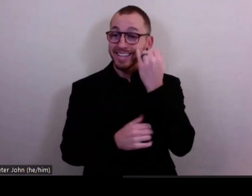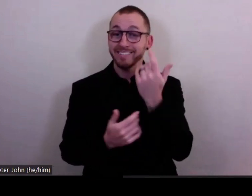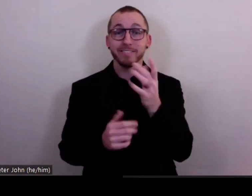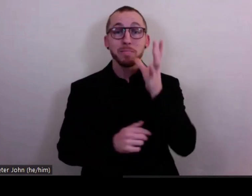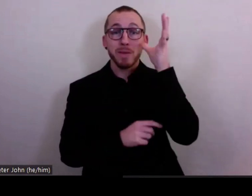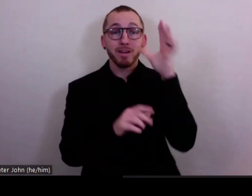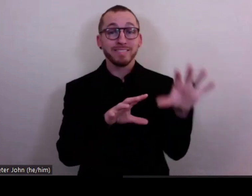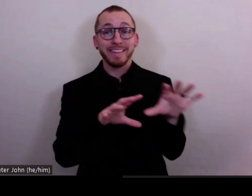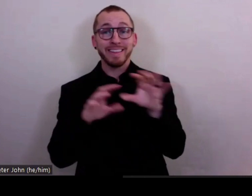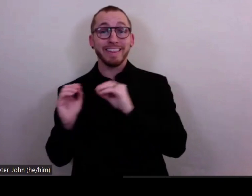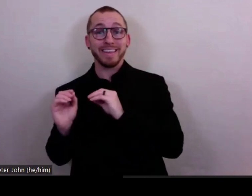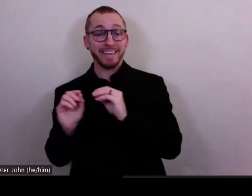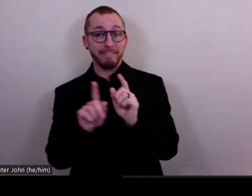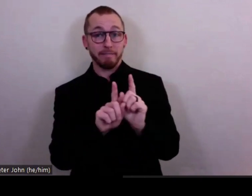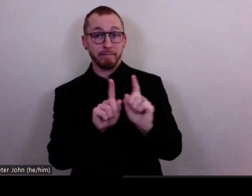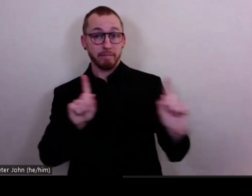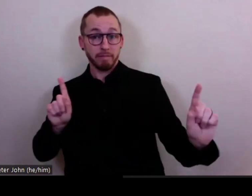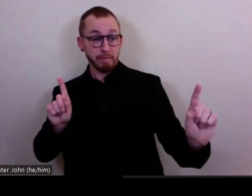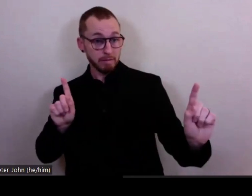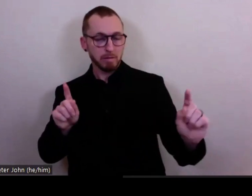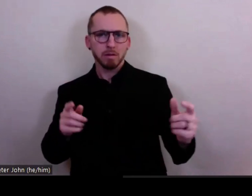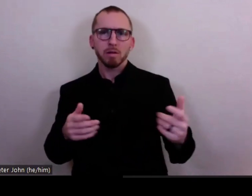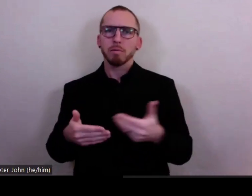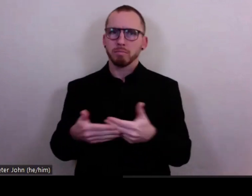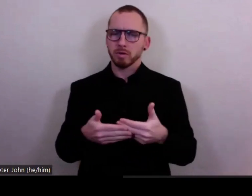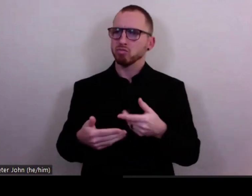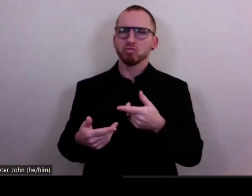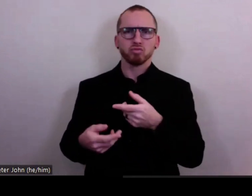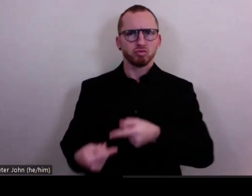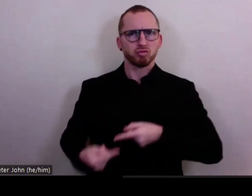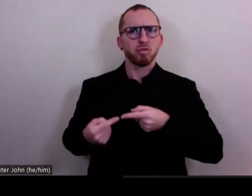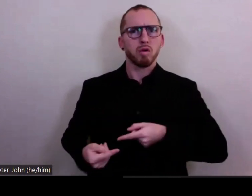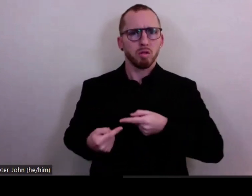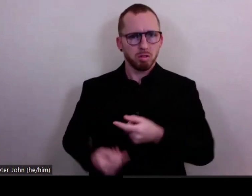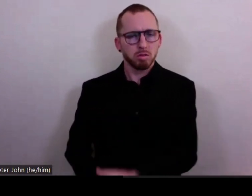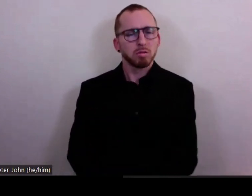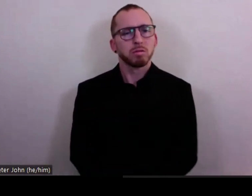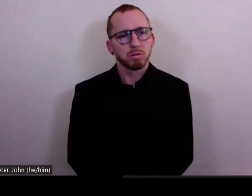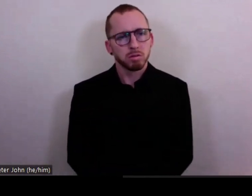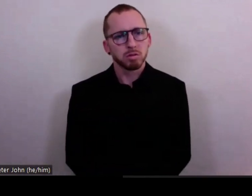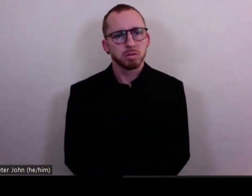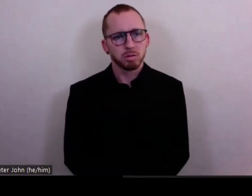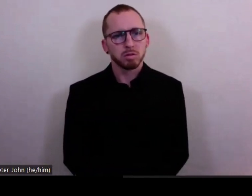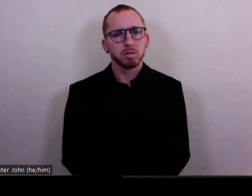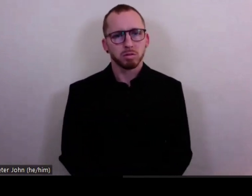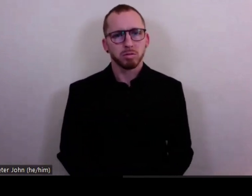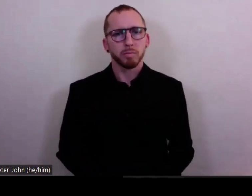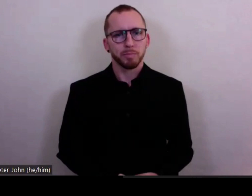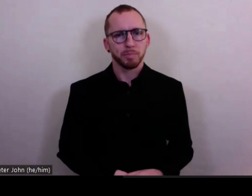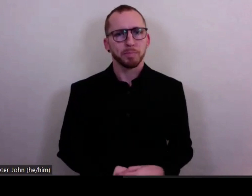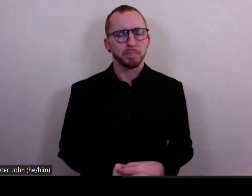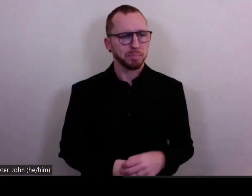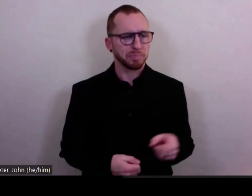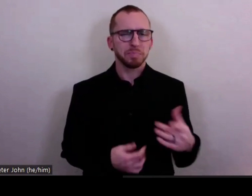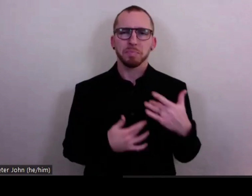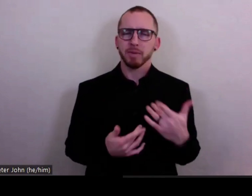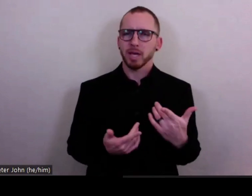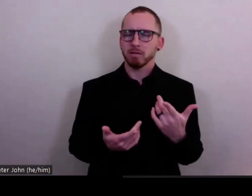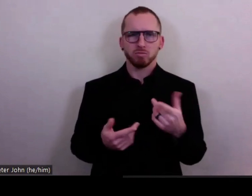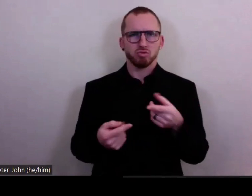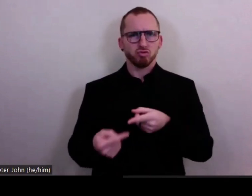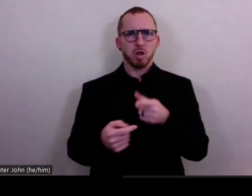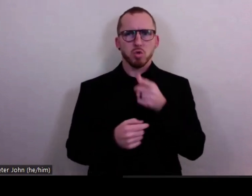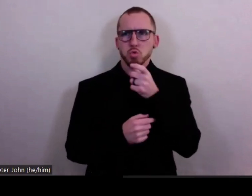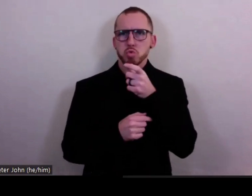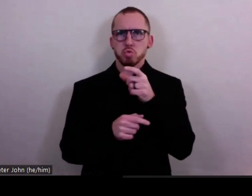and a really hard time discriminating between strangers and caregivers. And sometimes